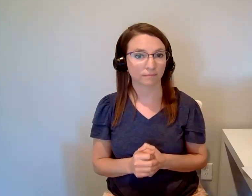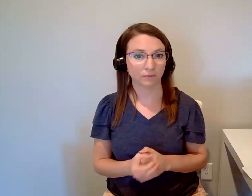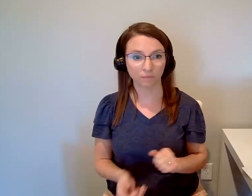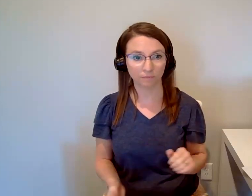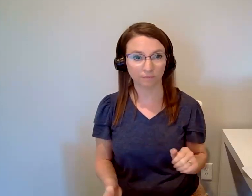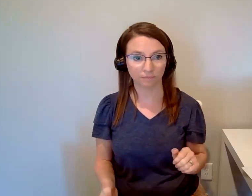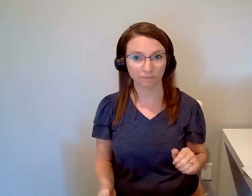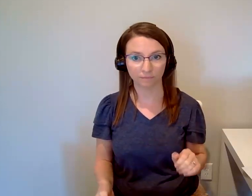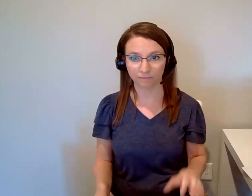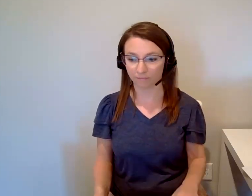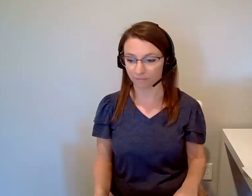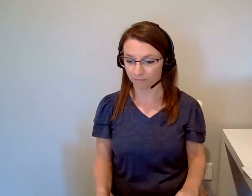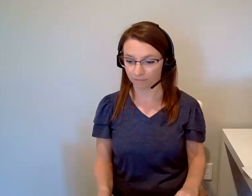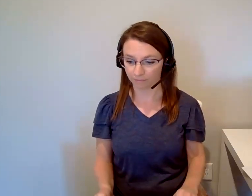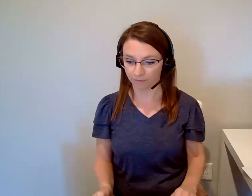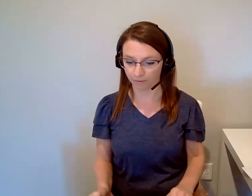No? All right.